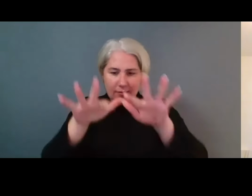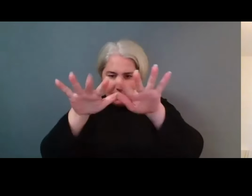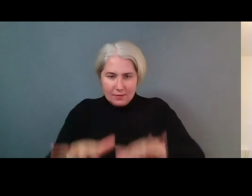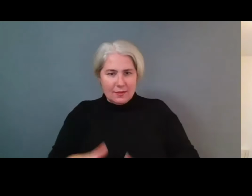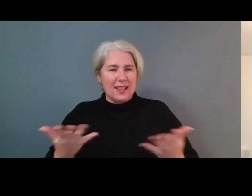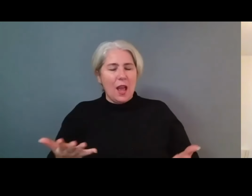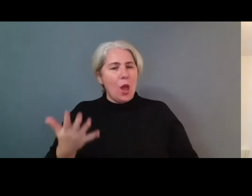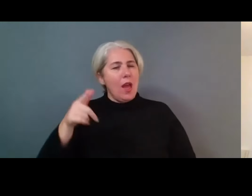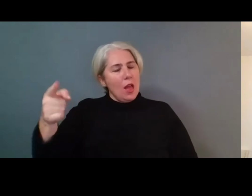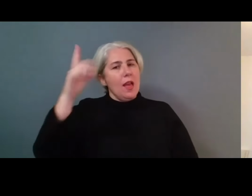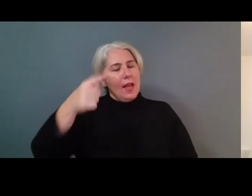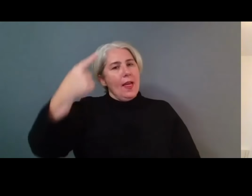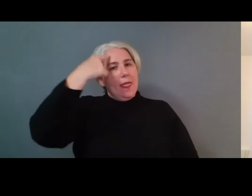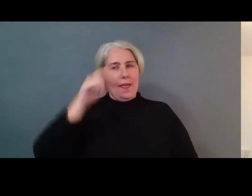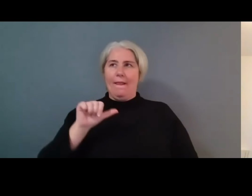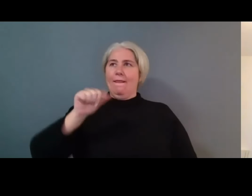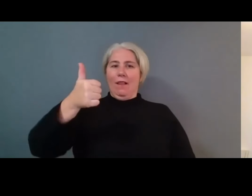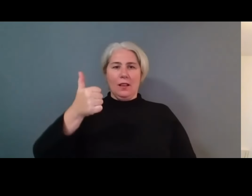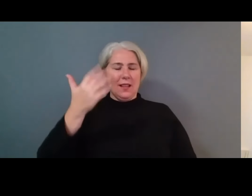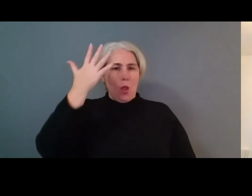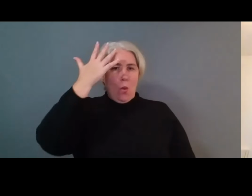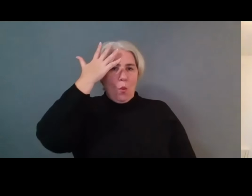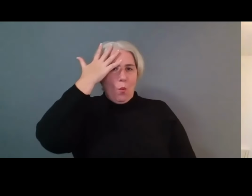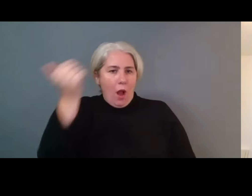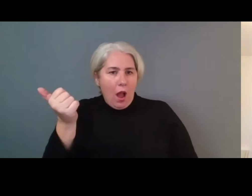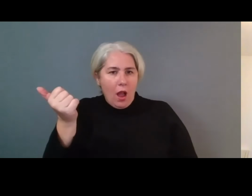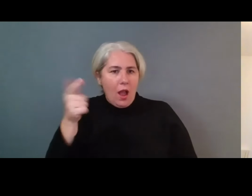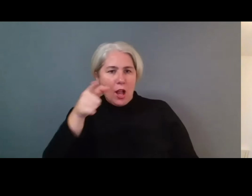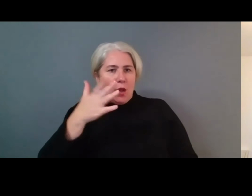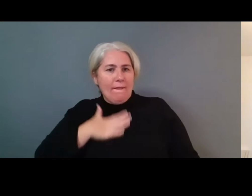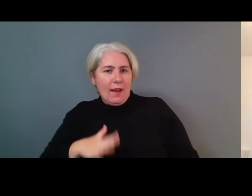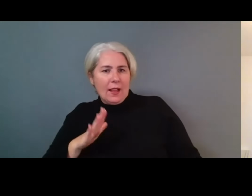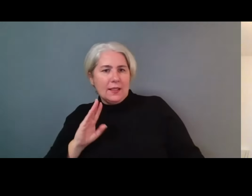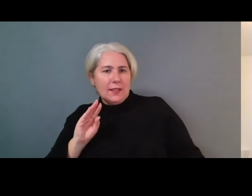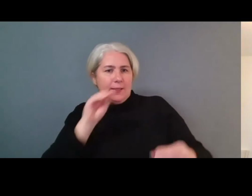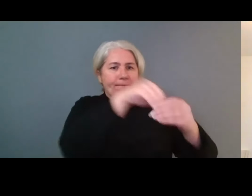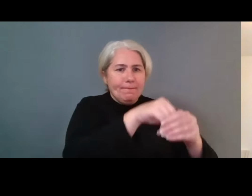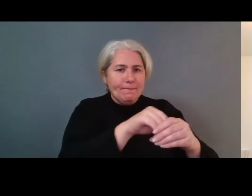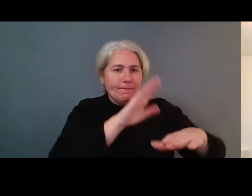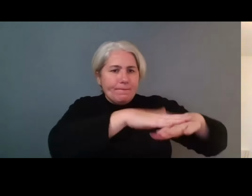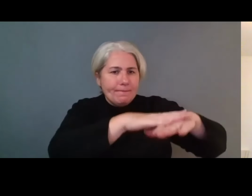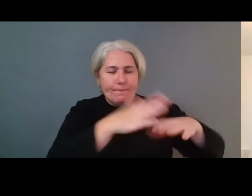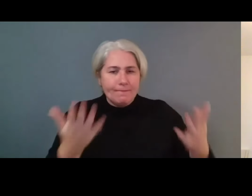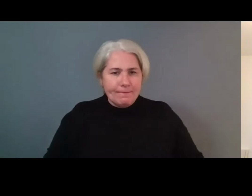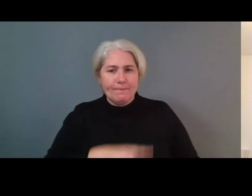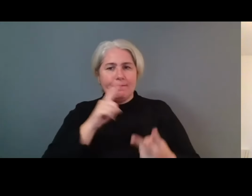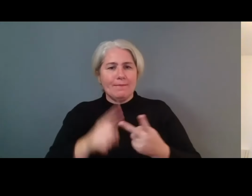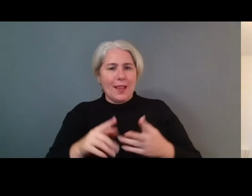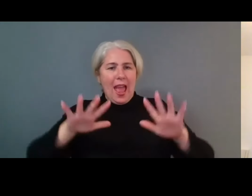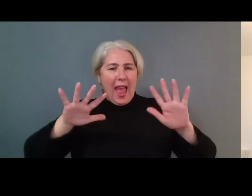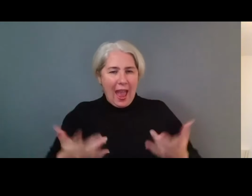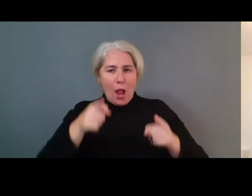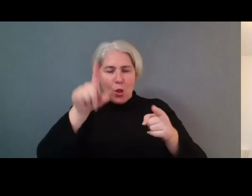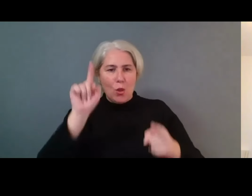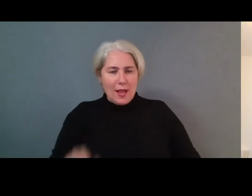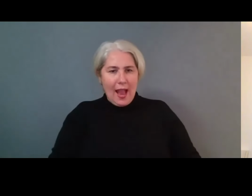contributing to? What are all the available mechanisms? And what kind of contribution would have the biggest impact? This